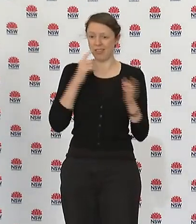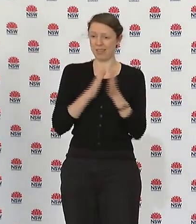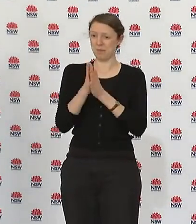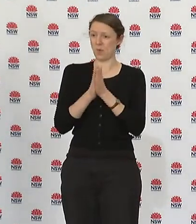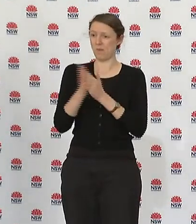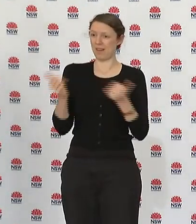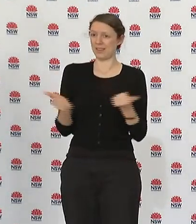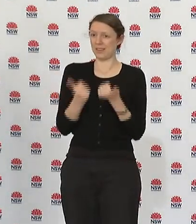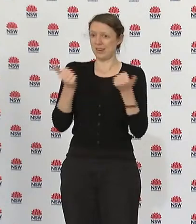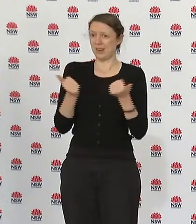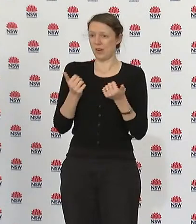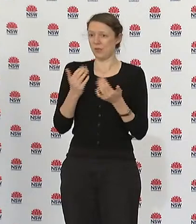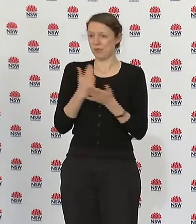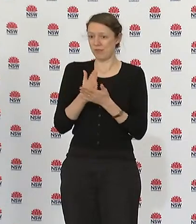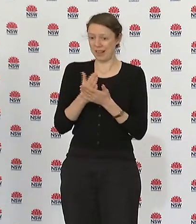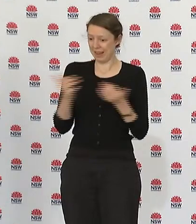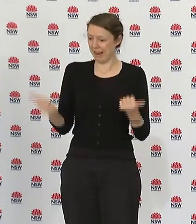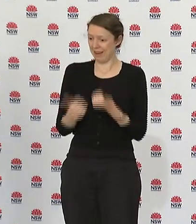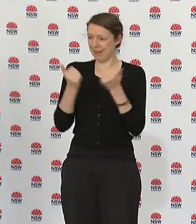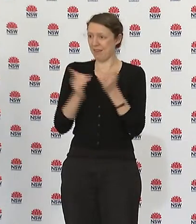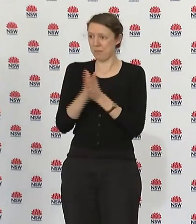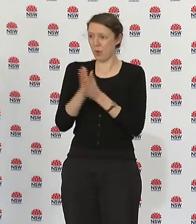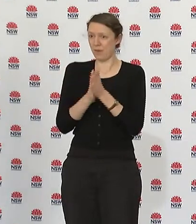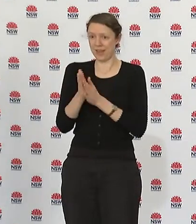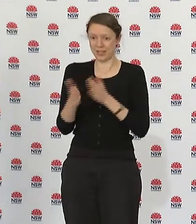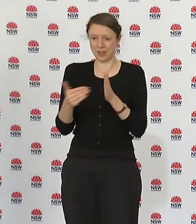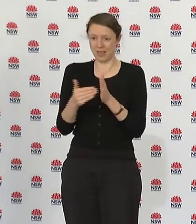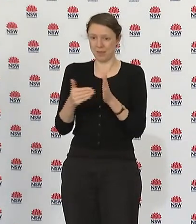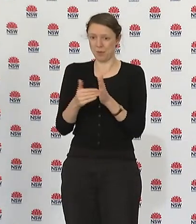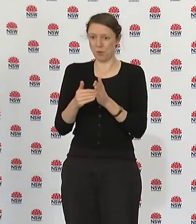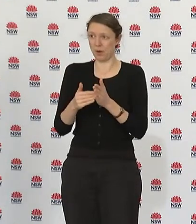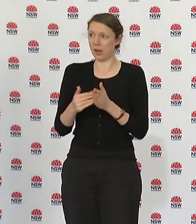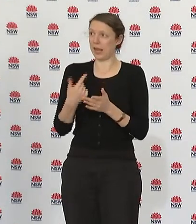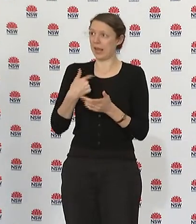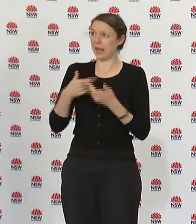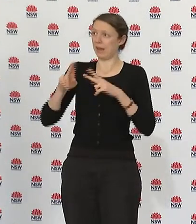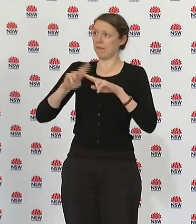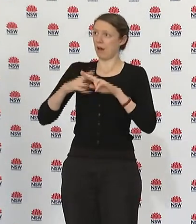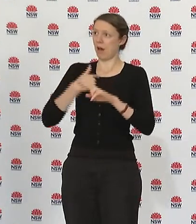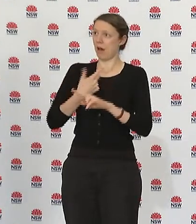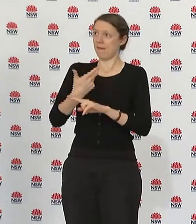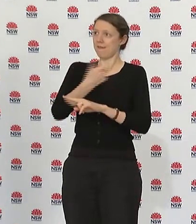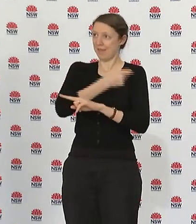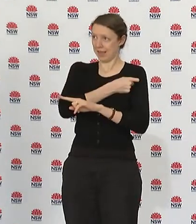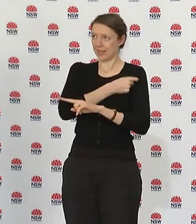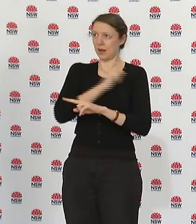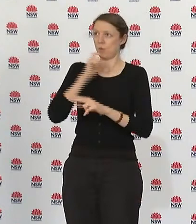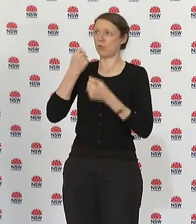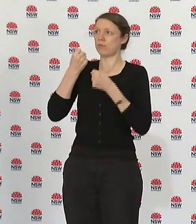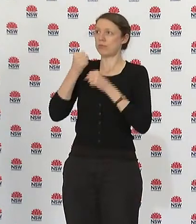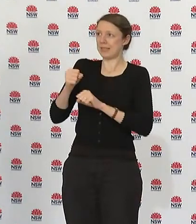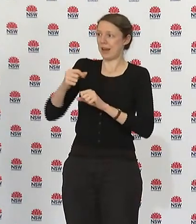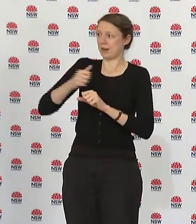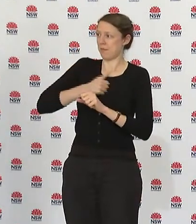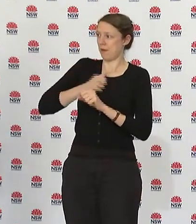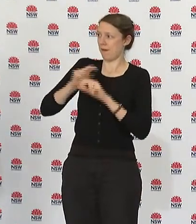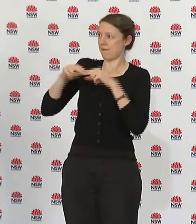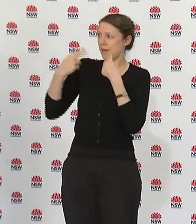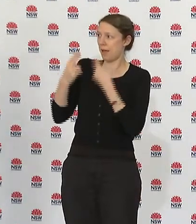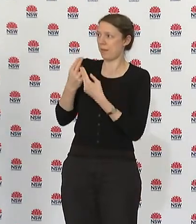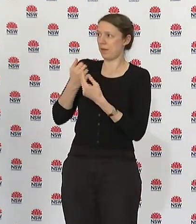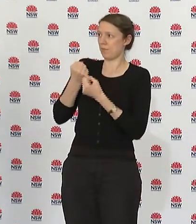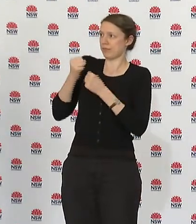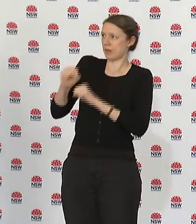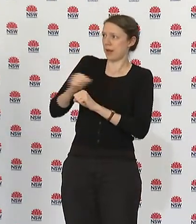though? At this stage, absolutely. We are not awash. We are not awash with all types of vaccine. But I think the incentive